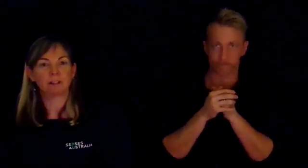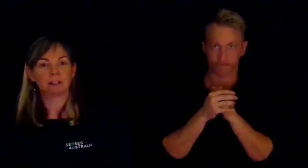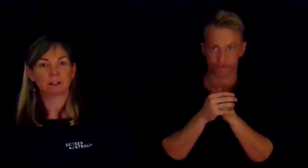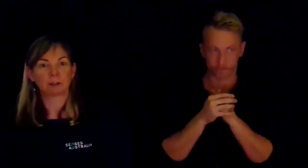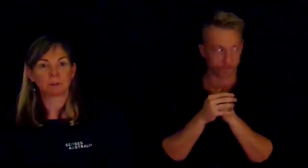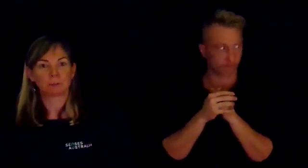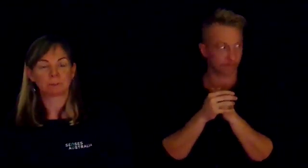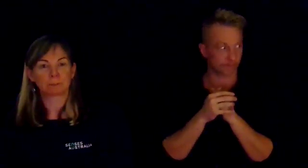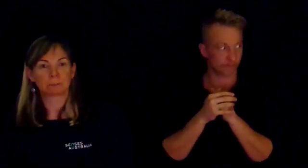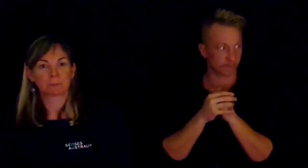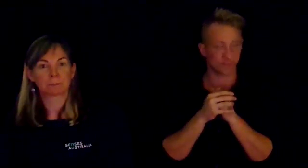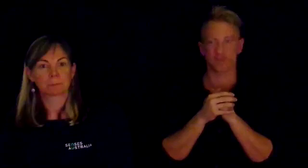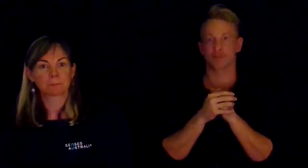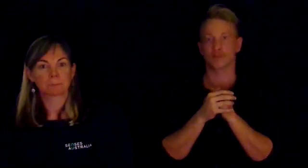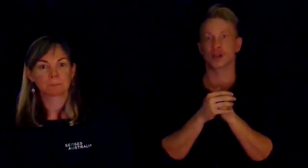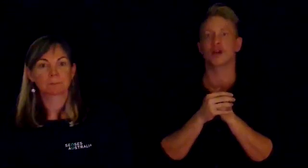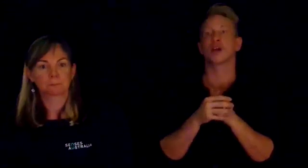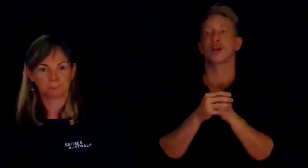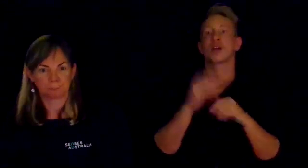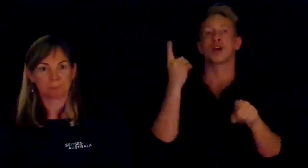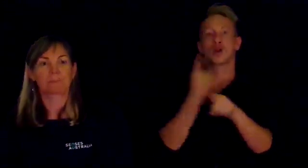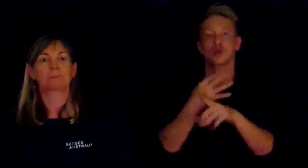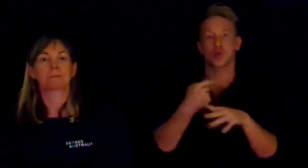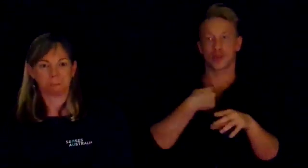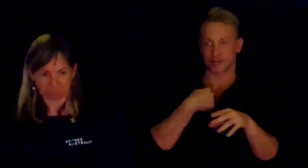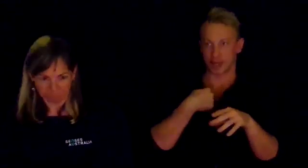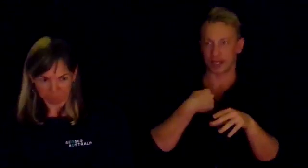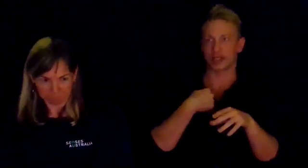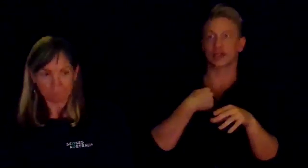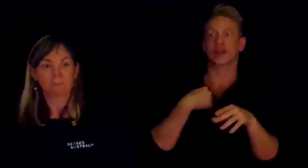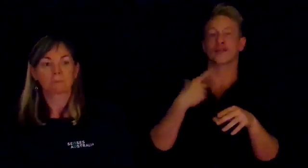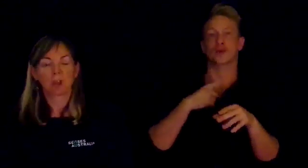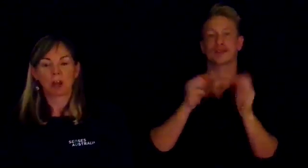Sorry, Karen? Can talk to me, Marie. Marie's in WA.